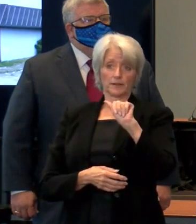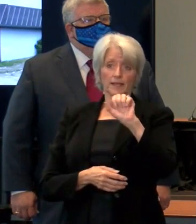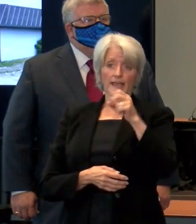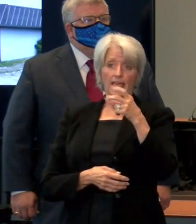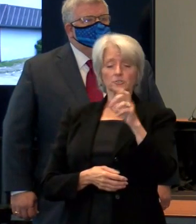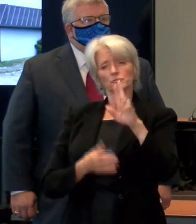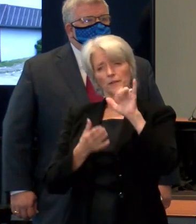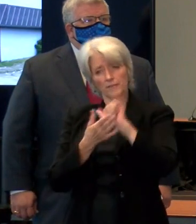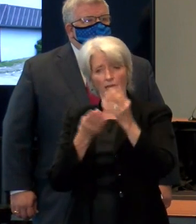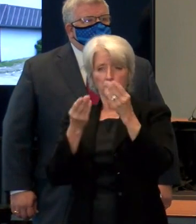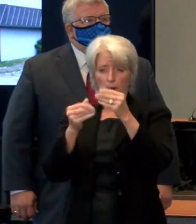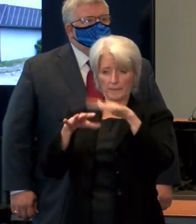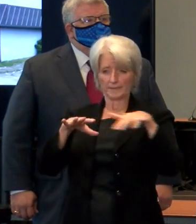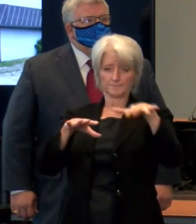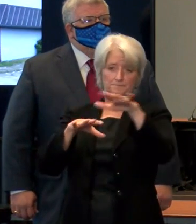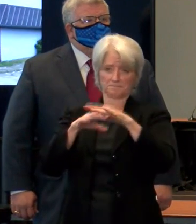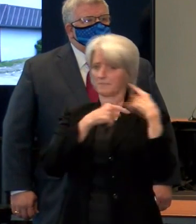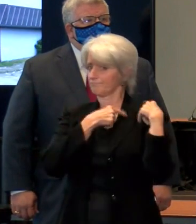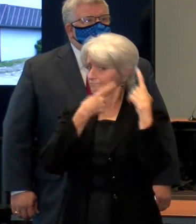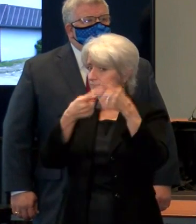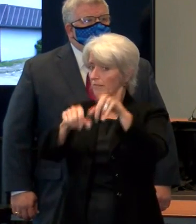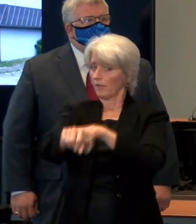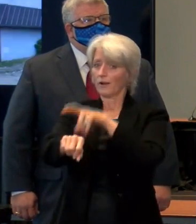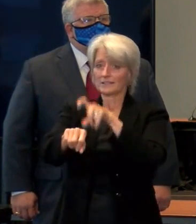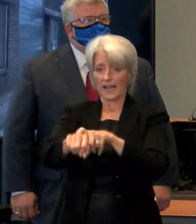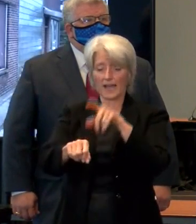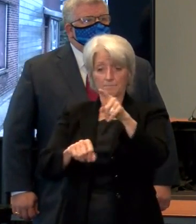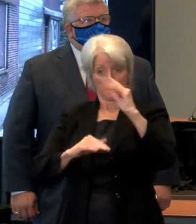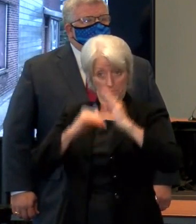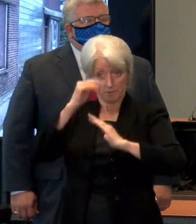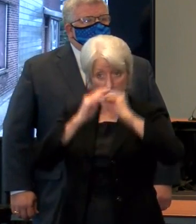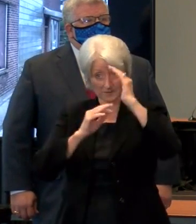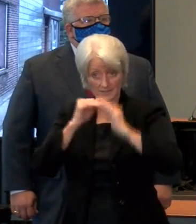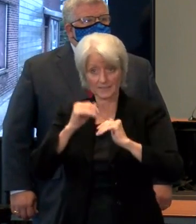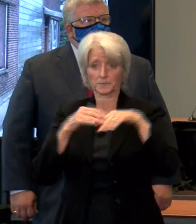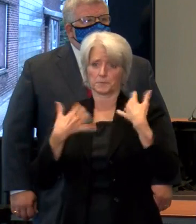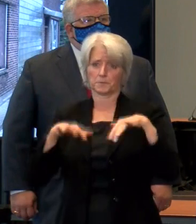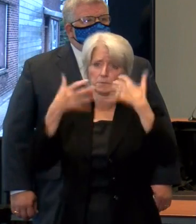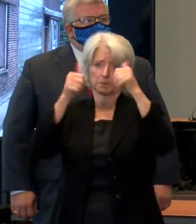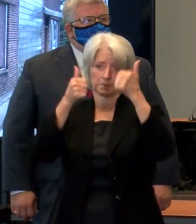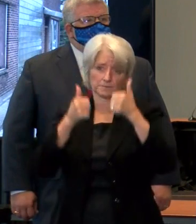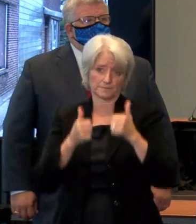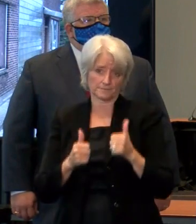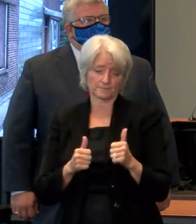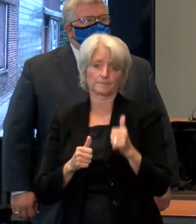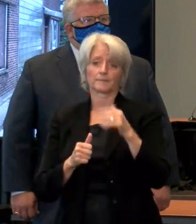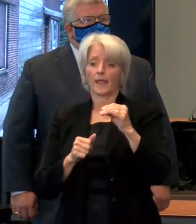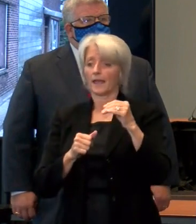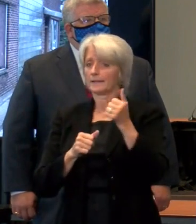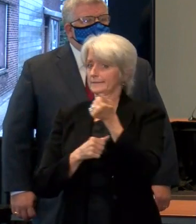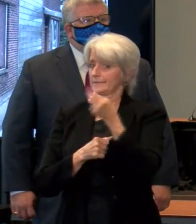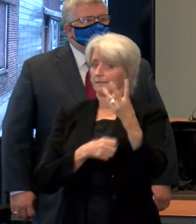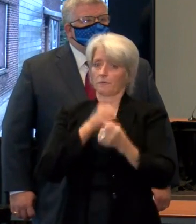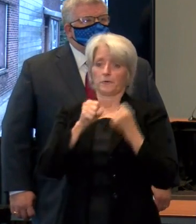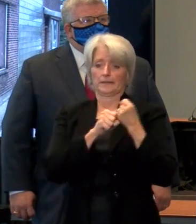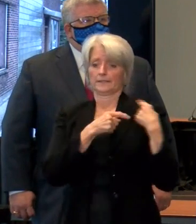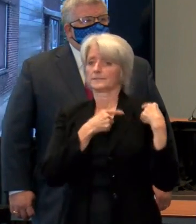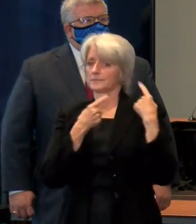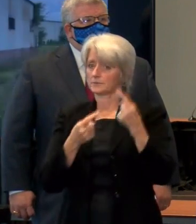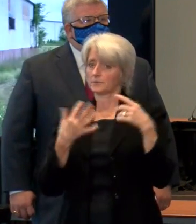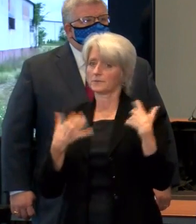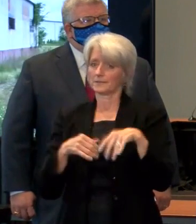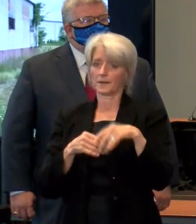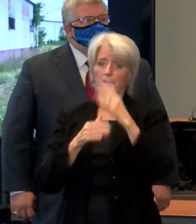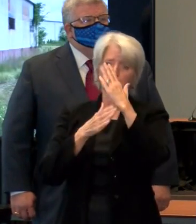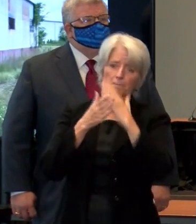a while with a dilapidated building, and within the past several years, a portion of the roof